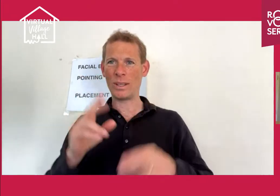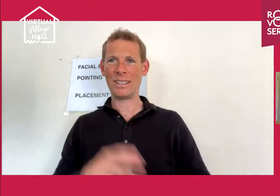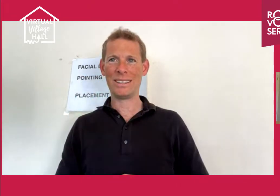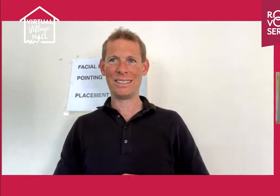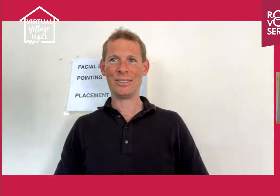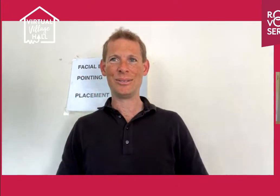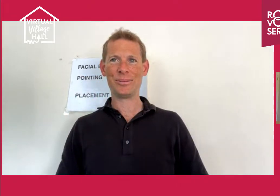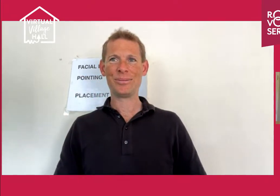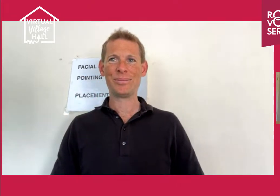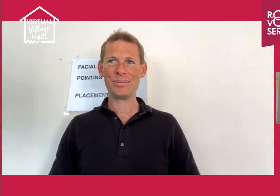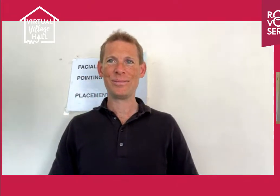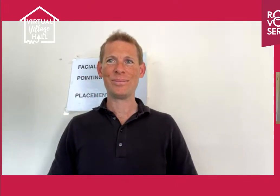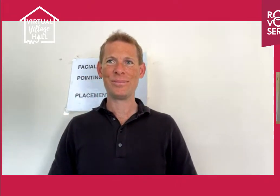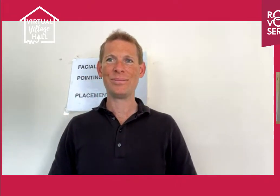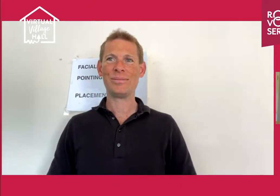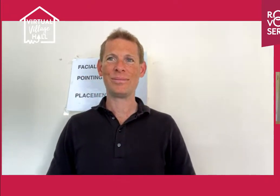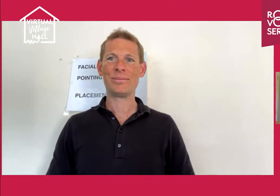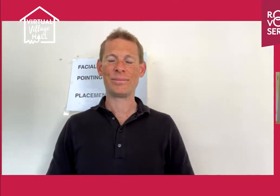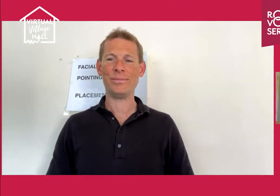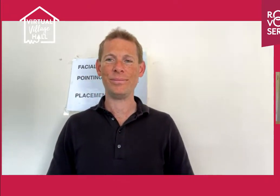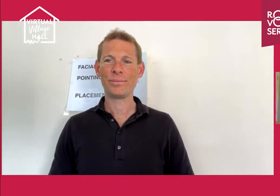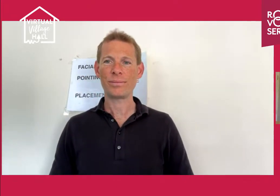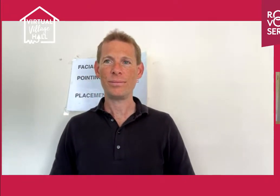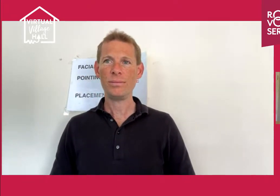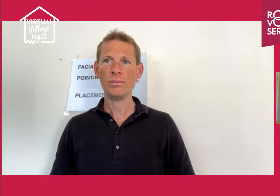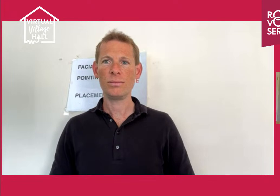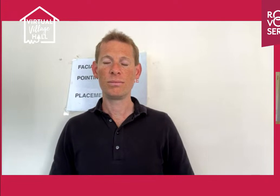one we're talking about. So much more visual.